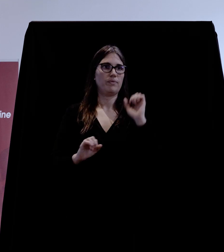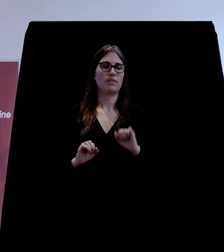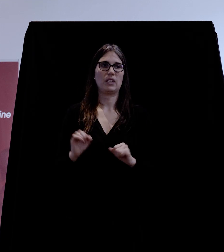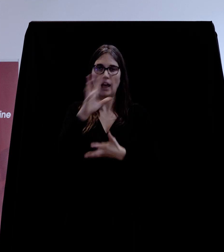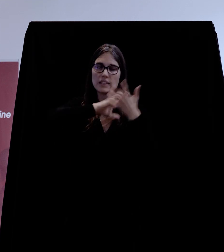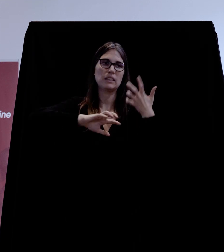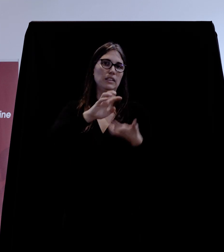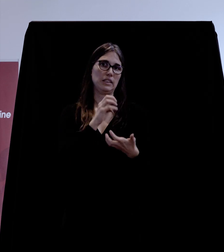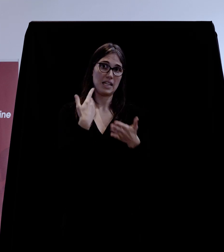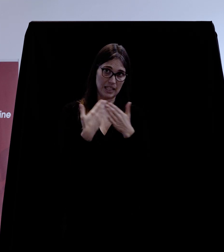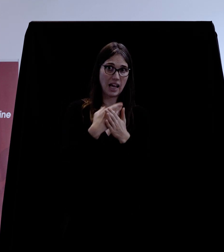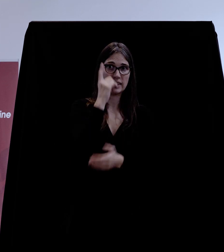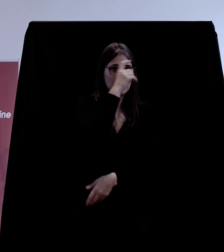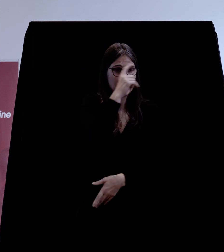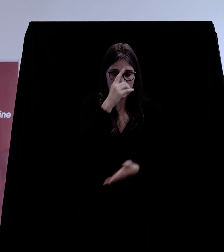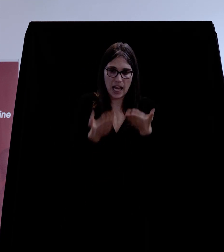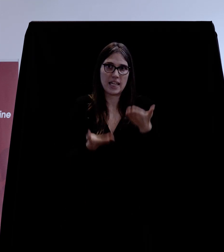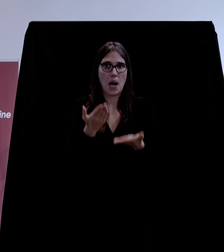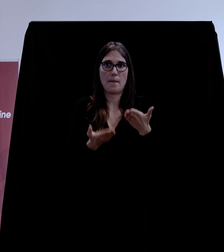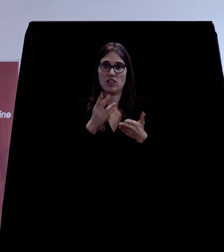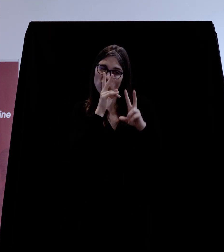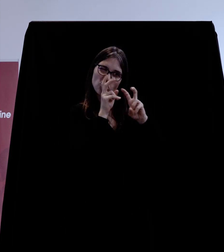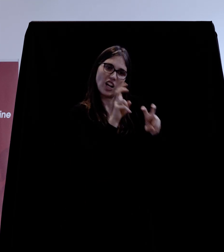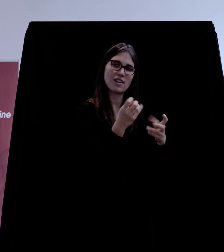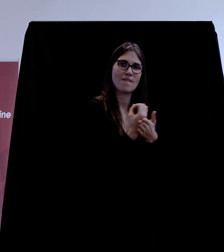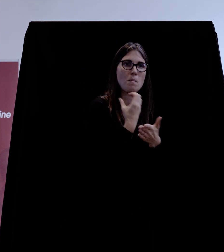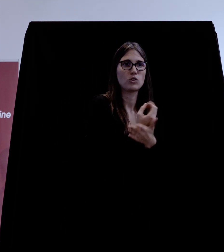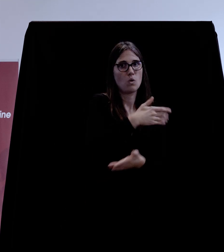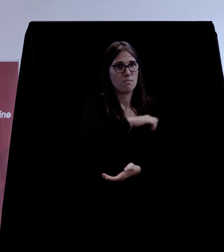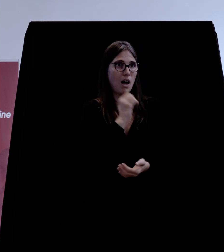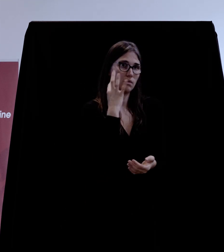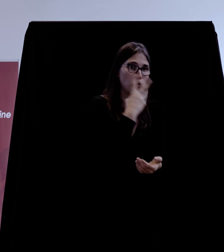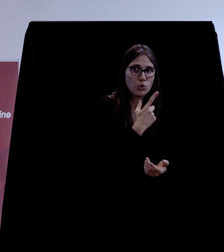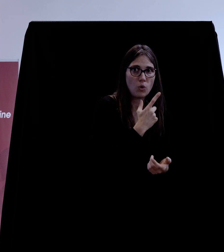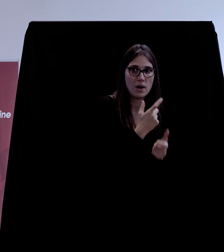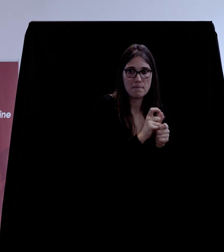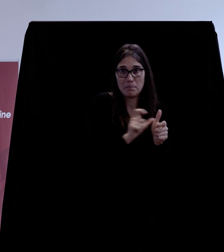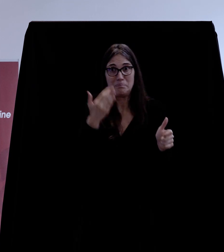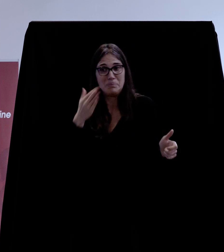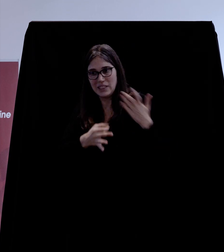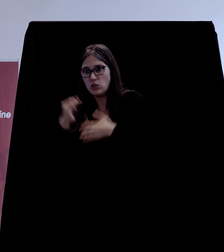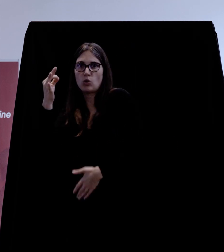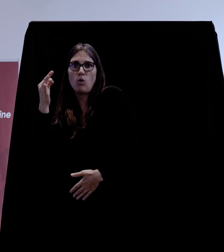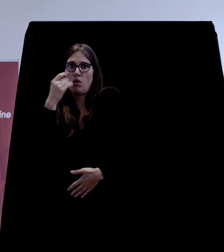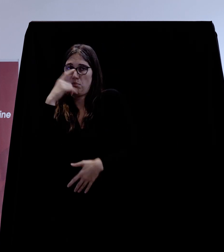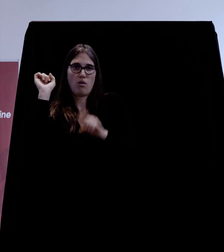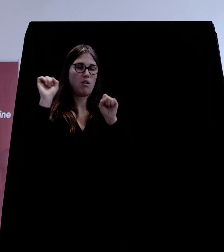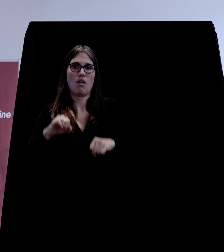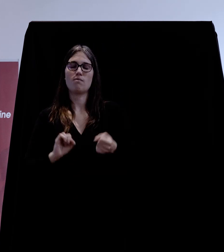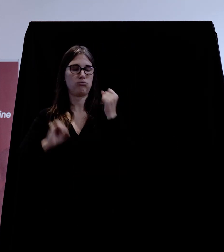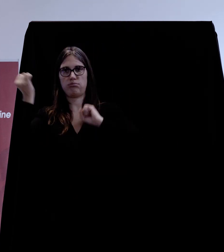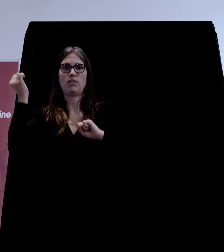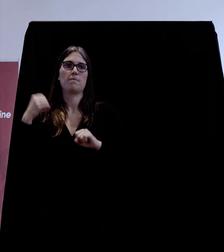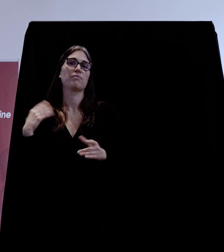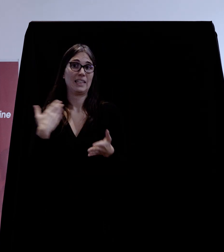attention, transitioning to new activities, seem to be kind of lost in their own thoughts. This is